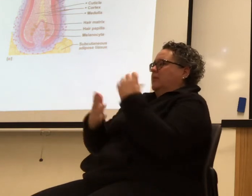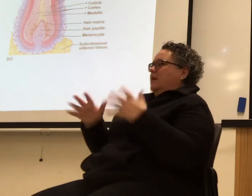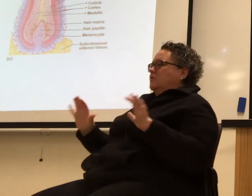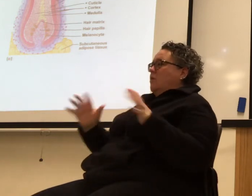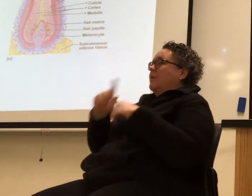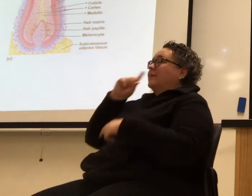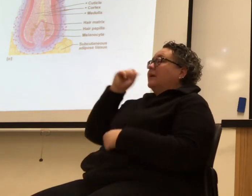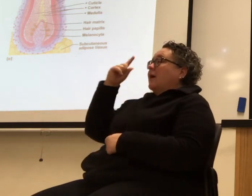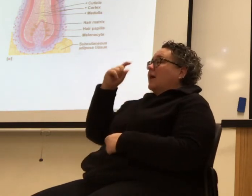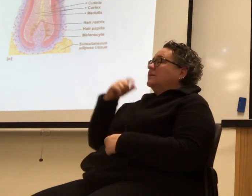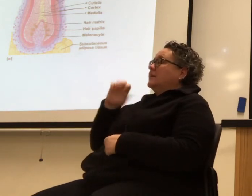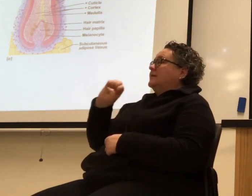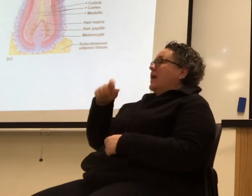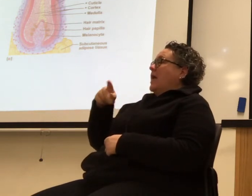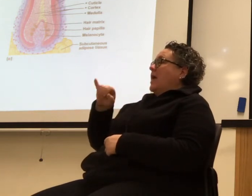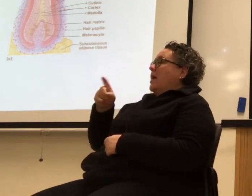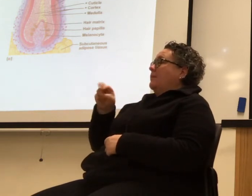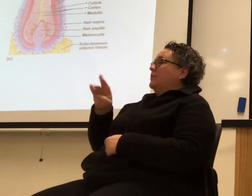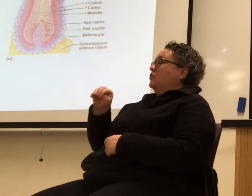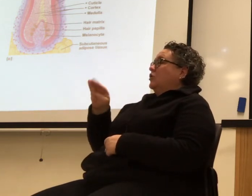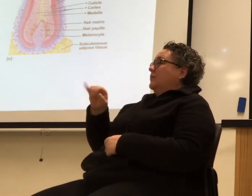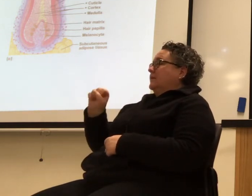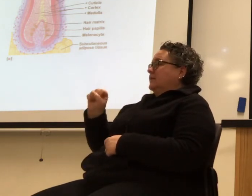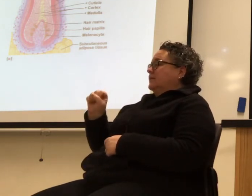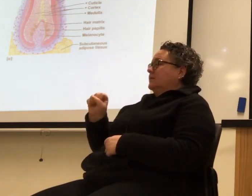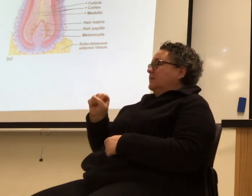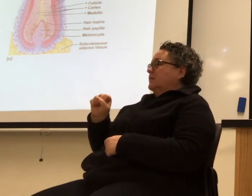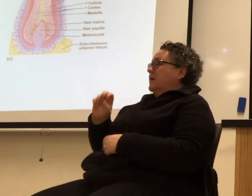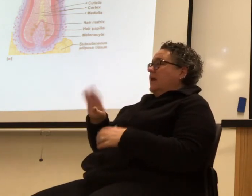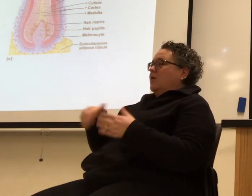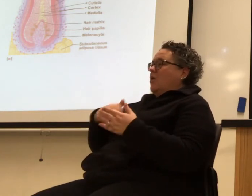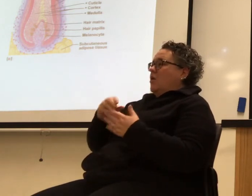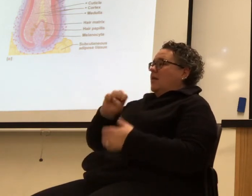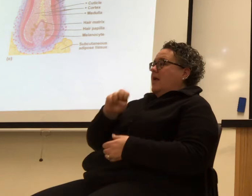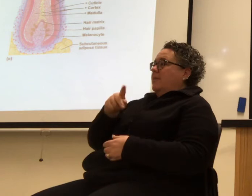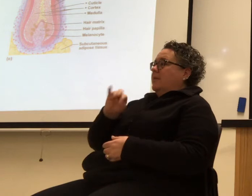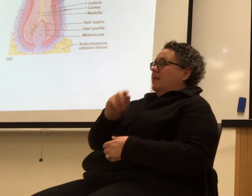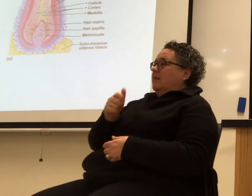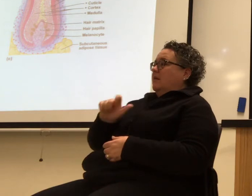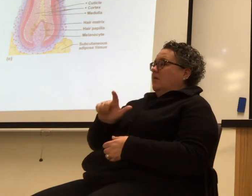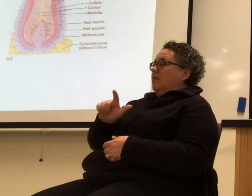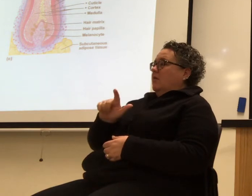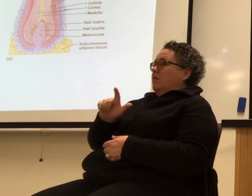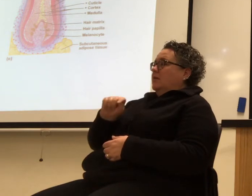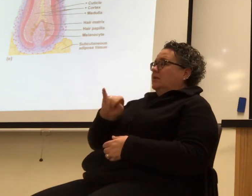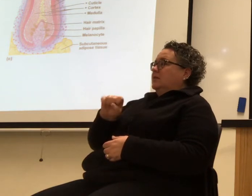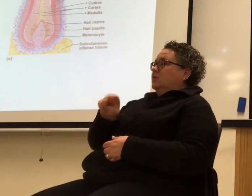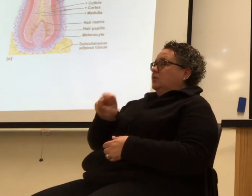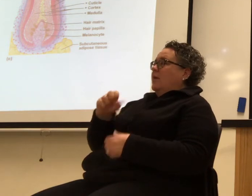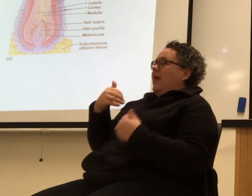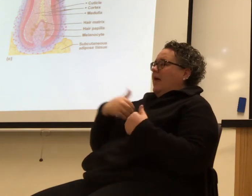because it's basically epidermis, and all epithelial tissues have a basement membrane,